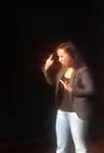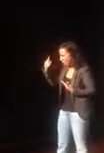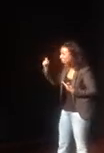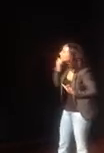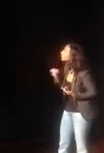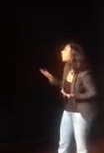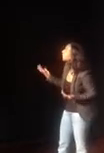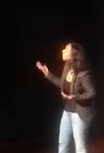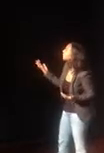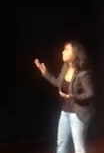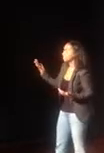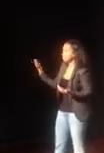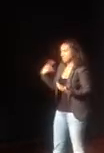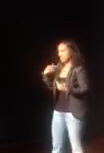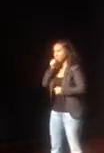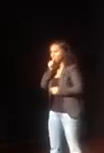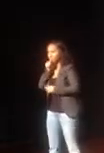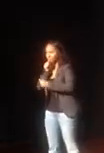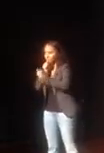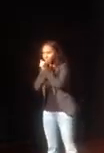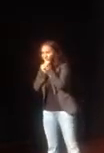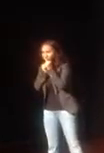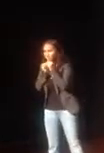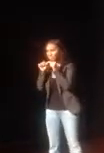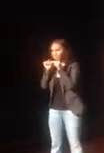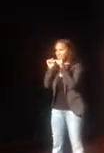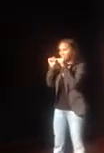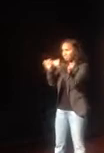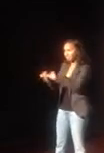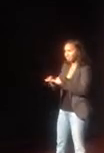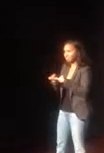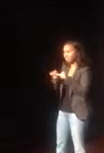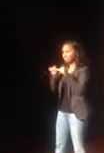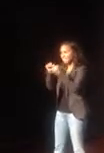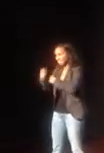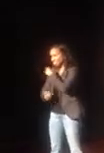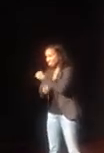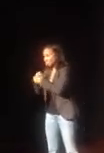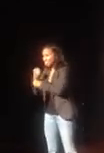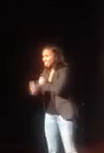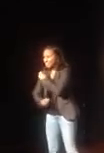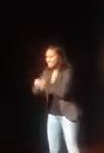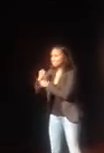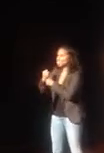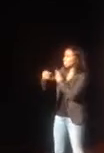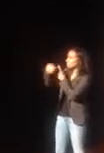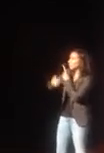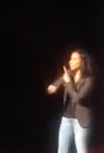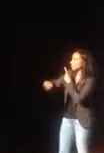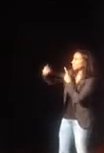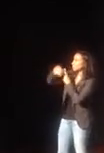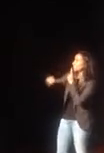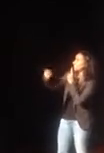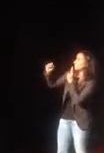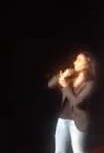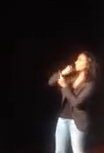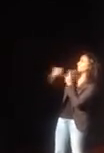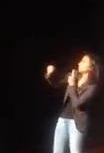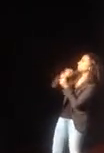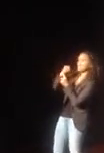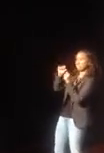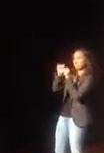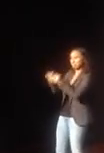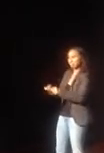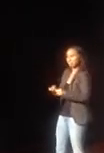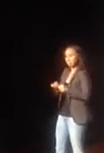2 decades of abuse as motivation. Fuel to obtain an education, and although there were roadblocks,